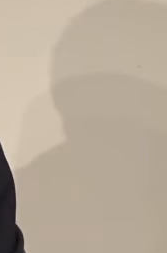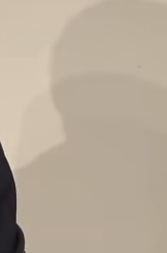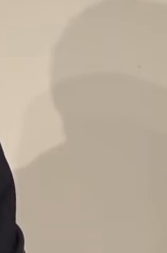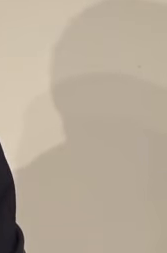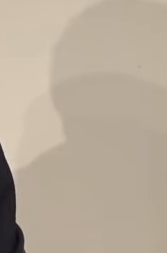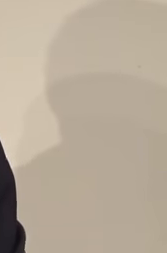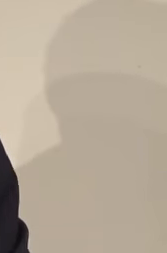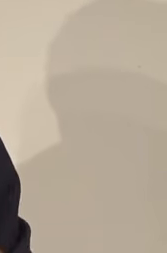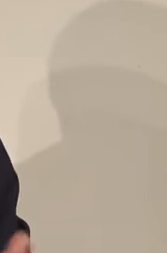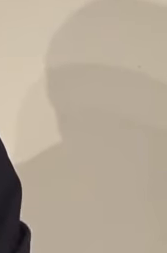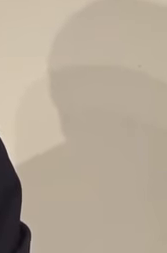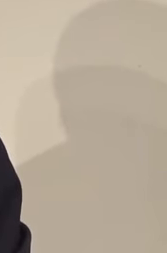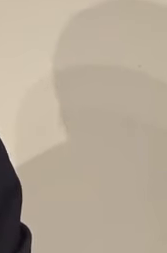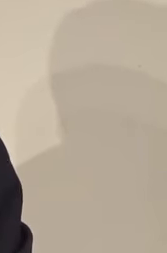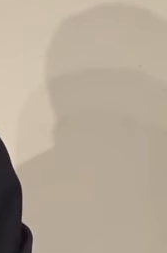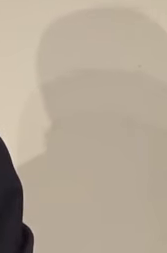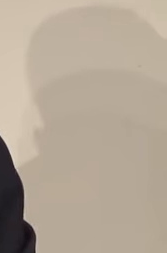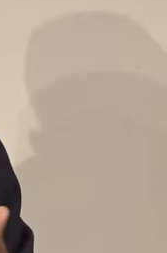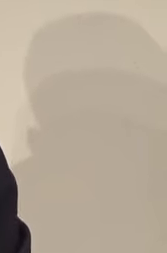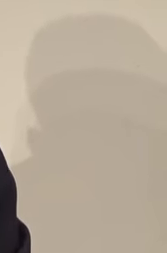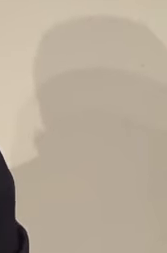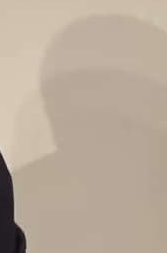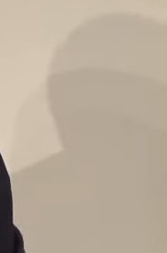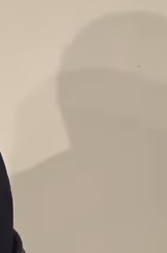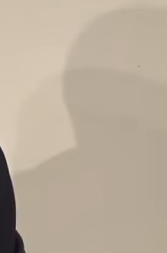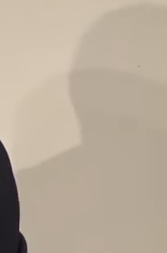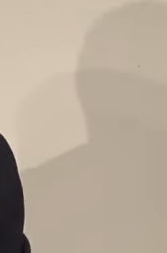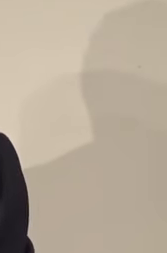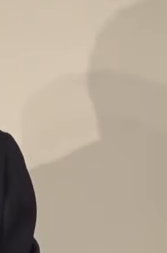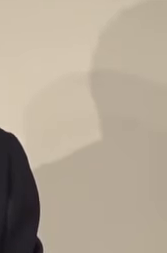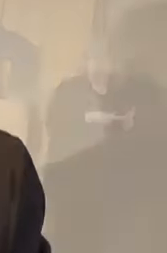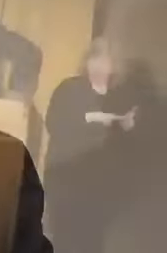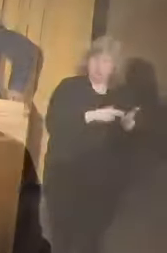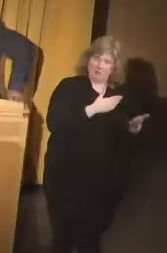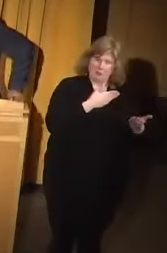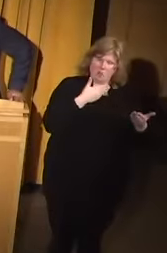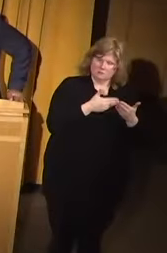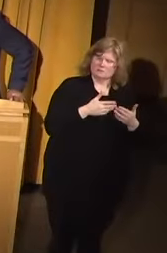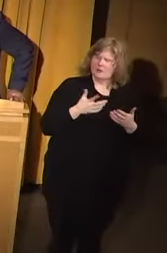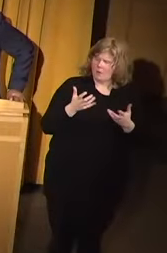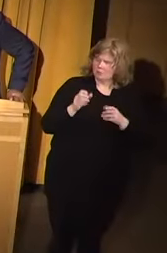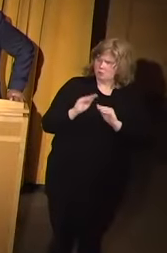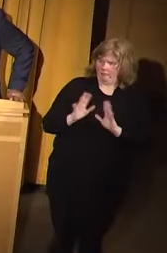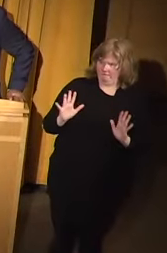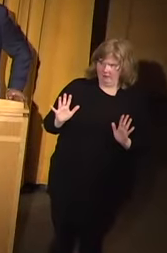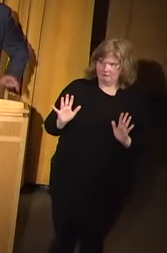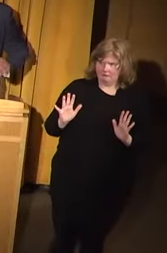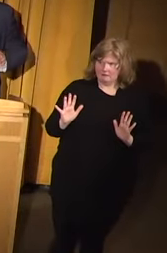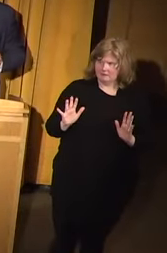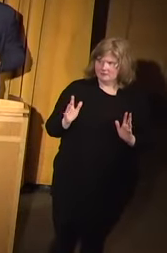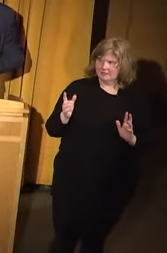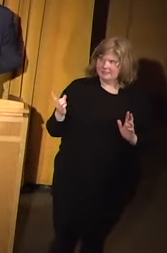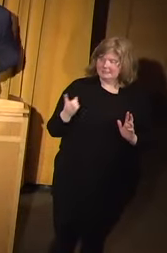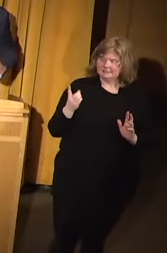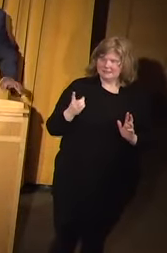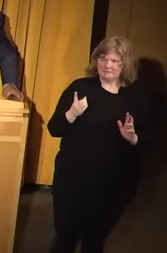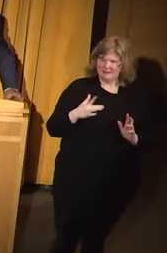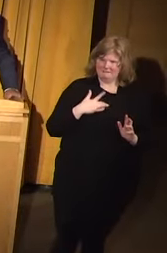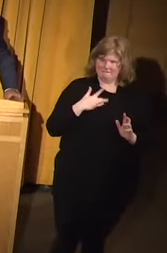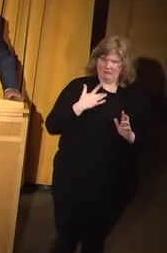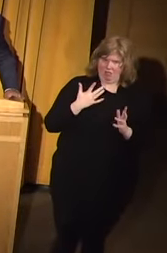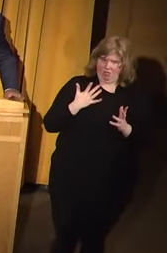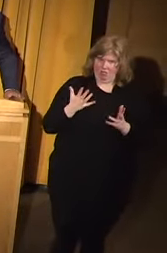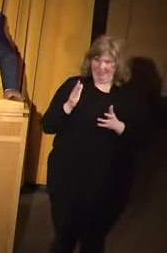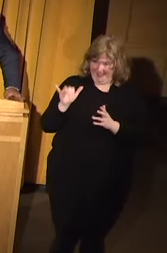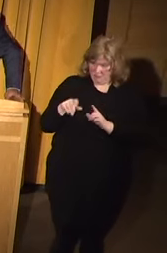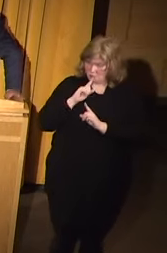yet fulfilled the requirements of the consent decree, although they're getting pretty close. Okay. just want to get that someone's under the impression of this case. want to